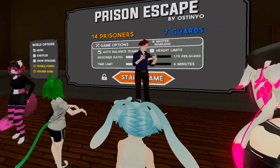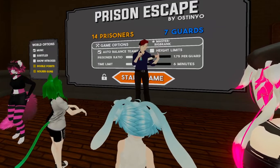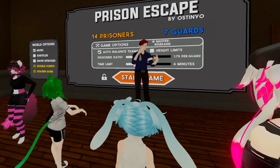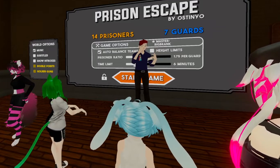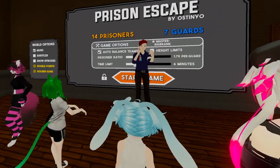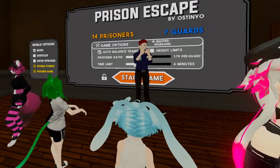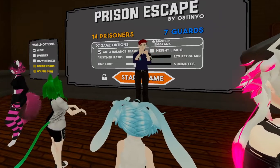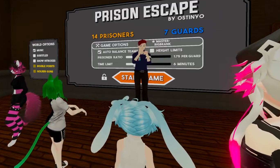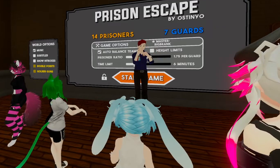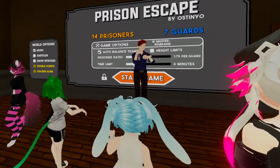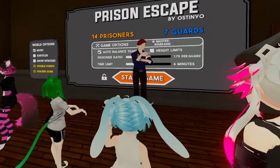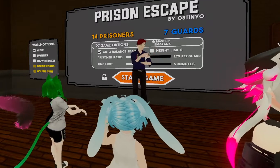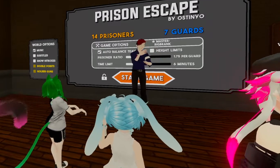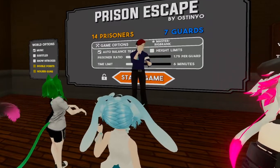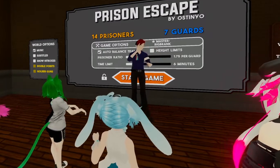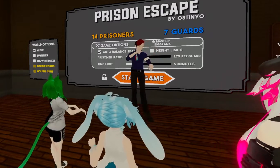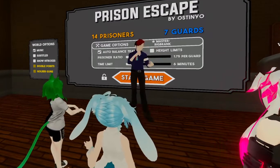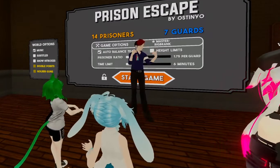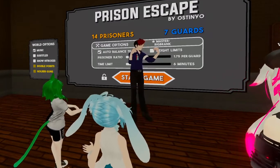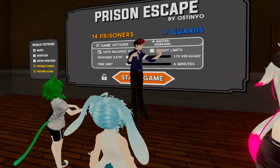but we'll do one more before that. Okay.